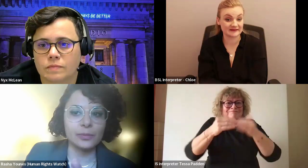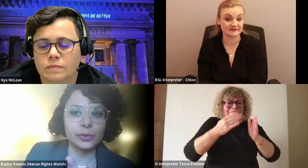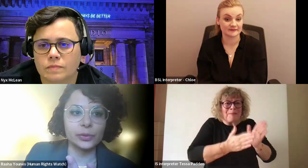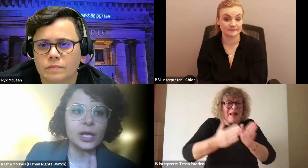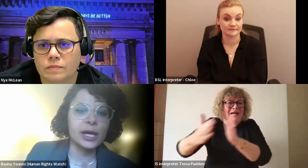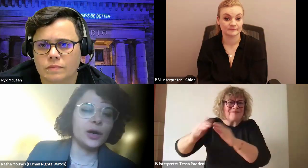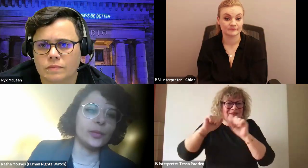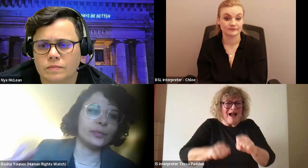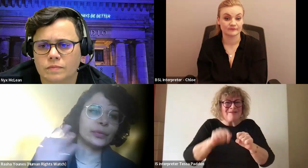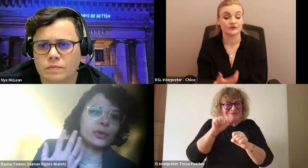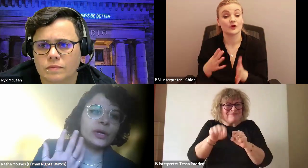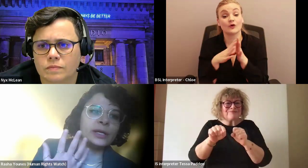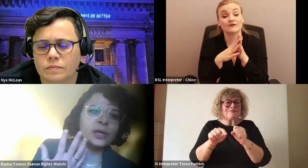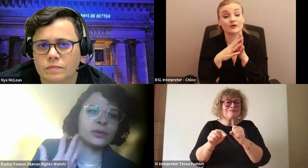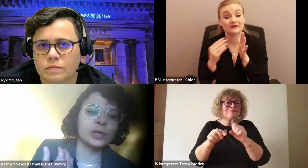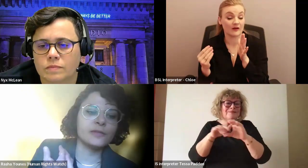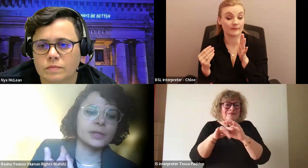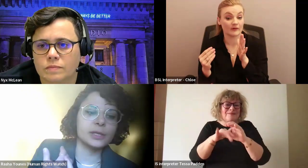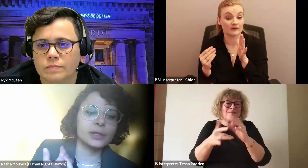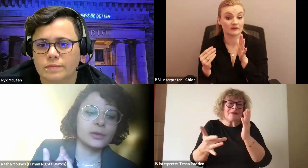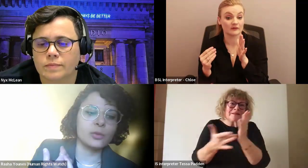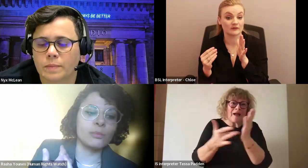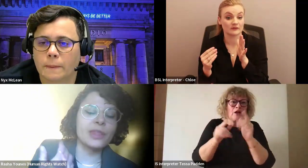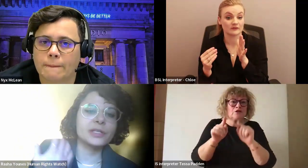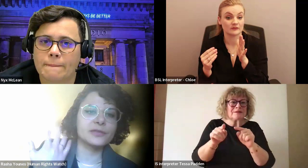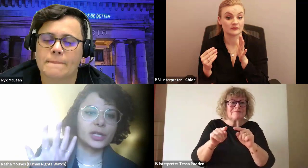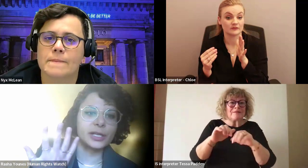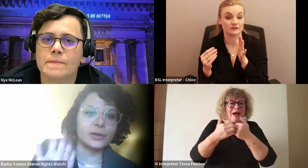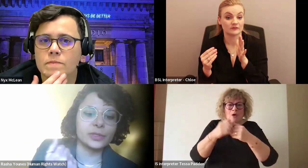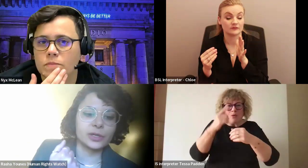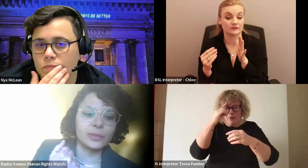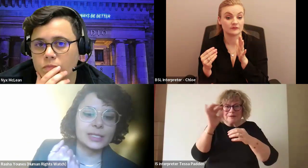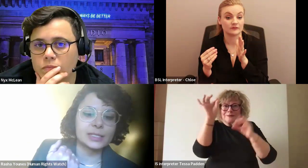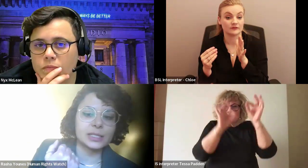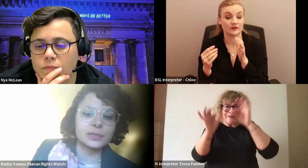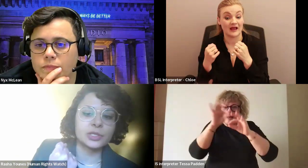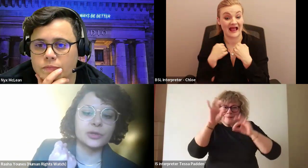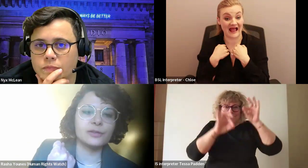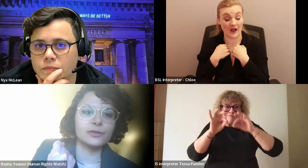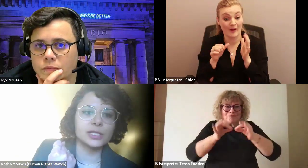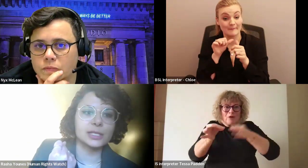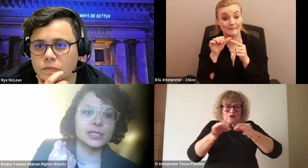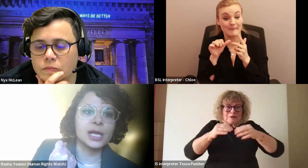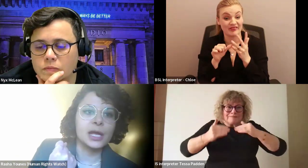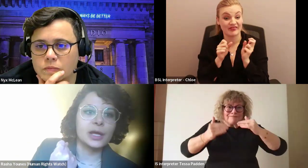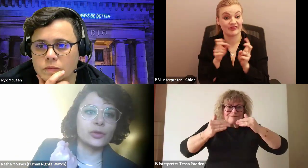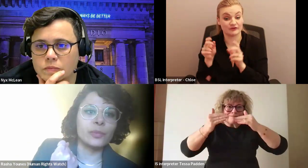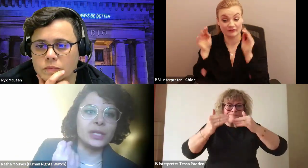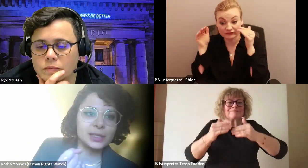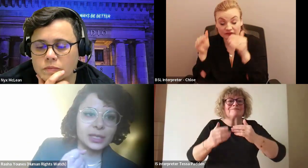for example, in one of the methods of targeting that we documented, security